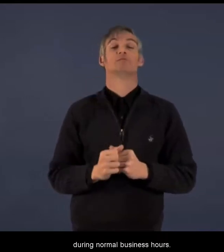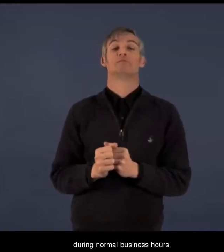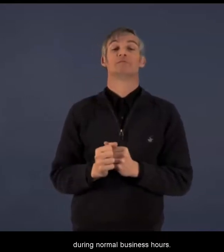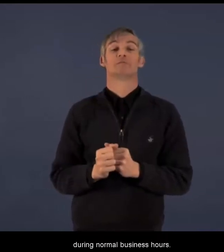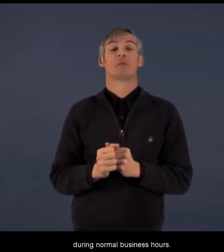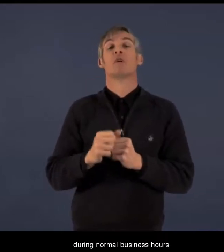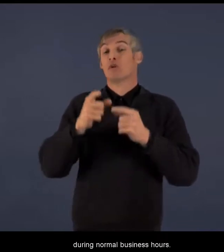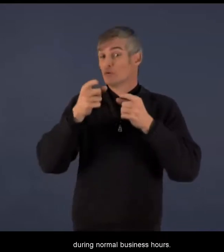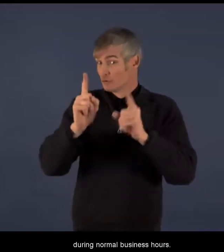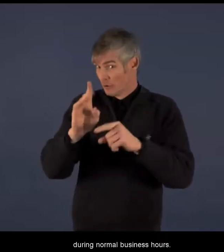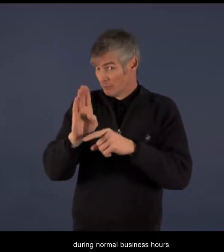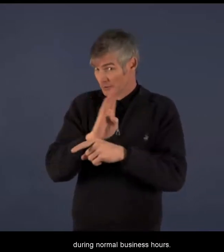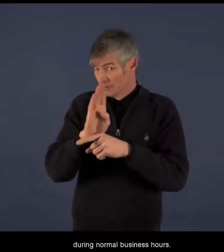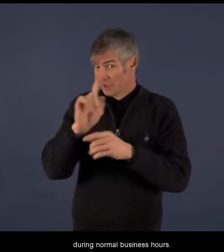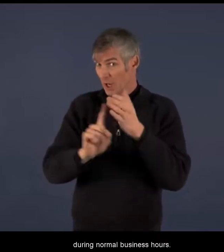1-800-777-0133 during normal business hours.